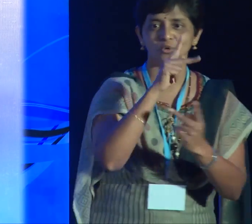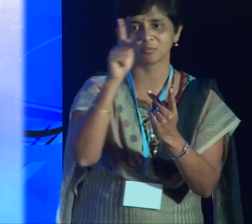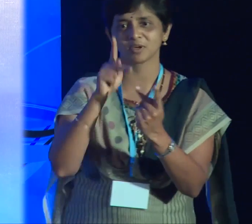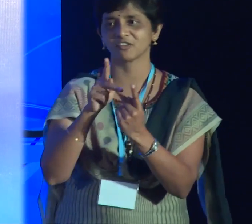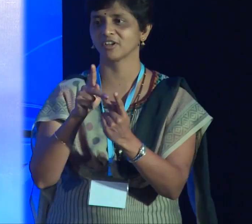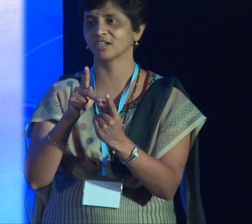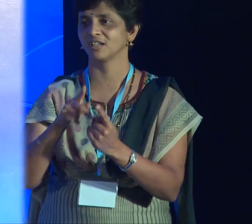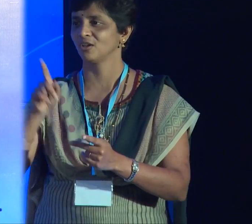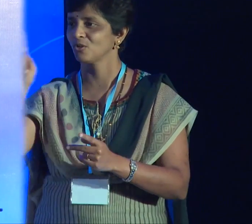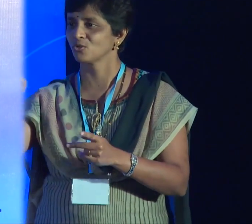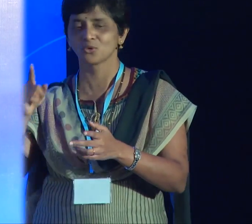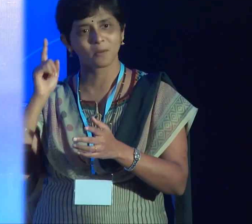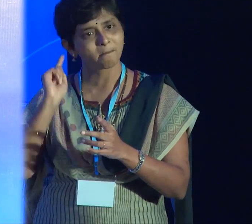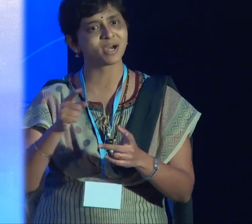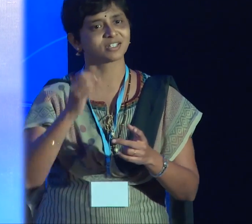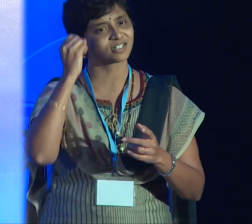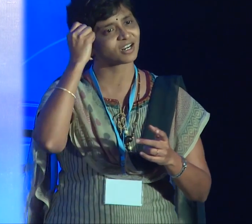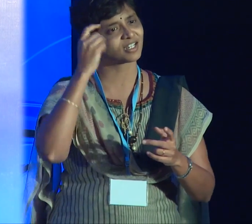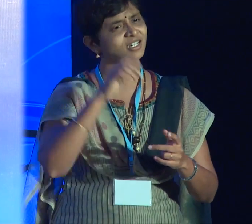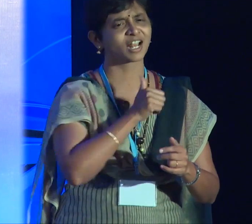in everything.